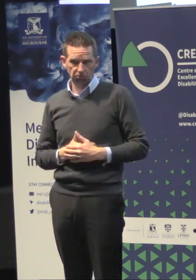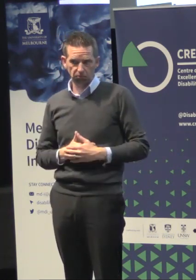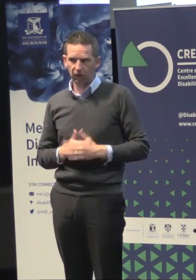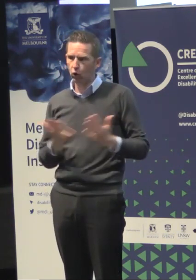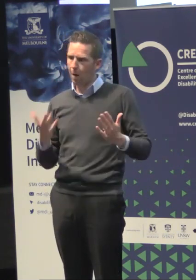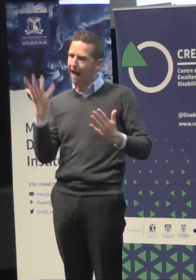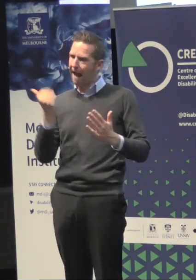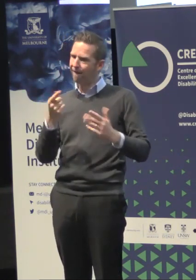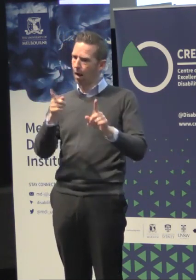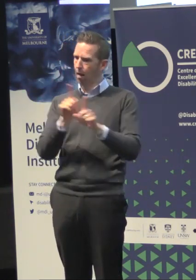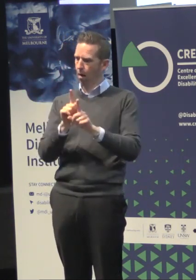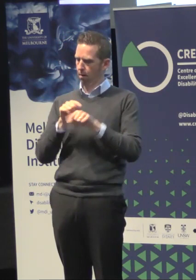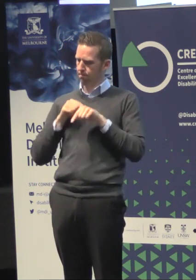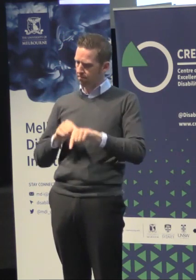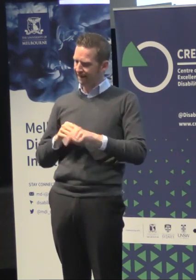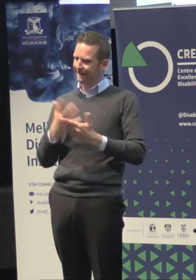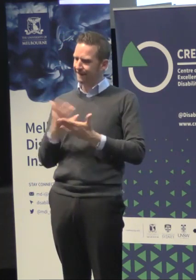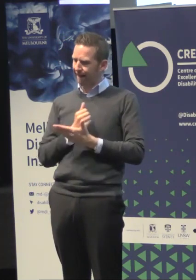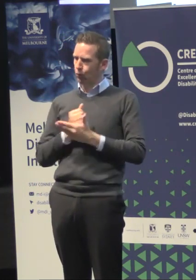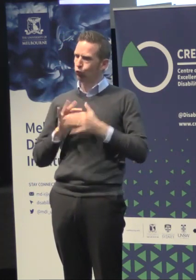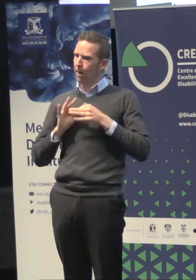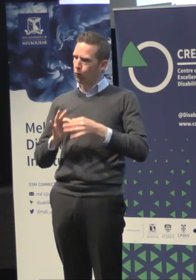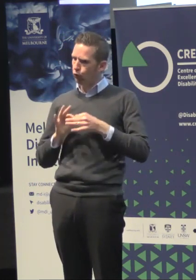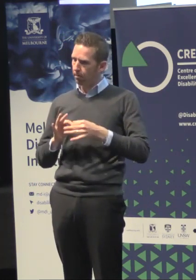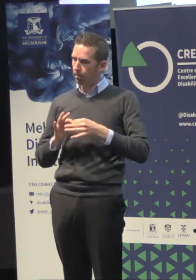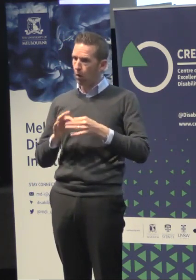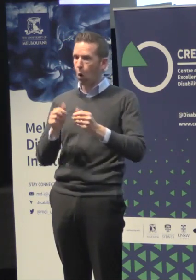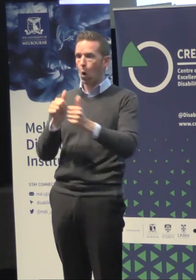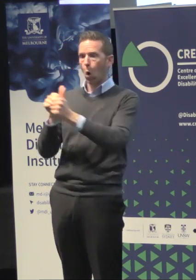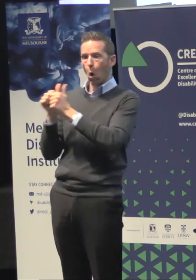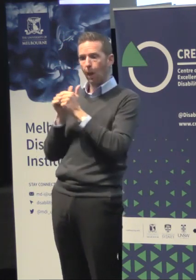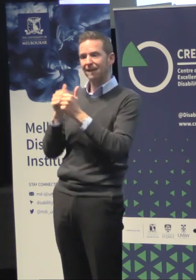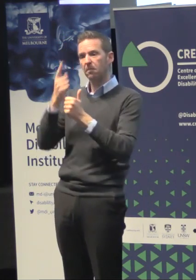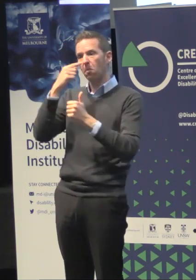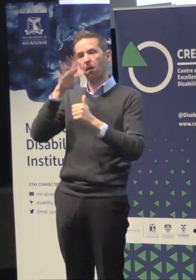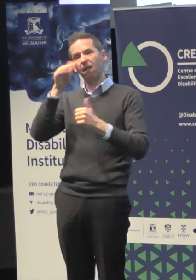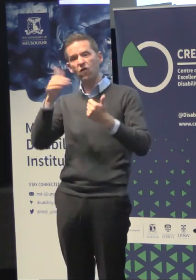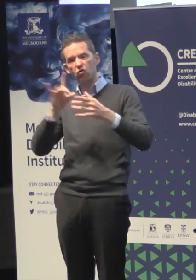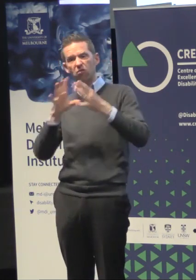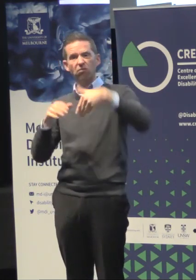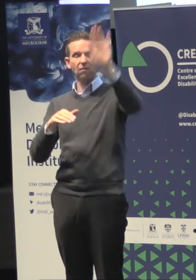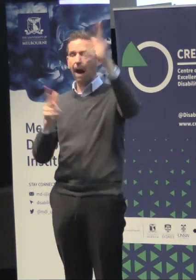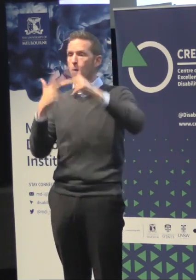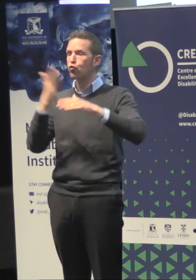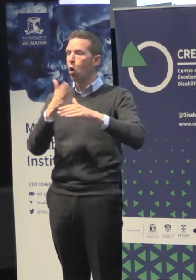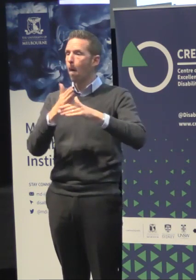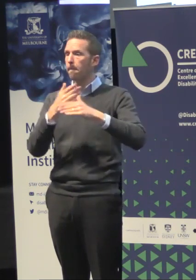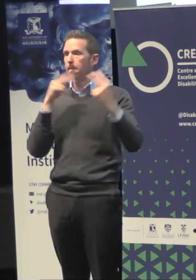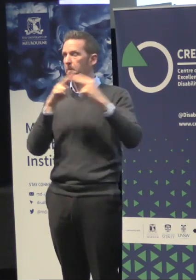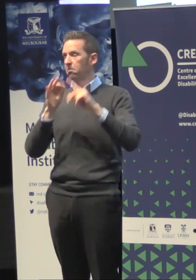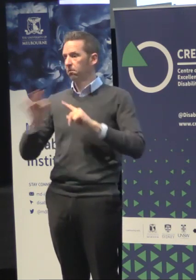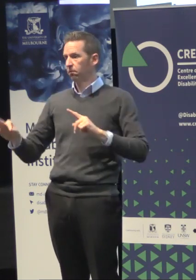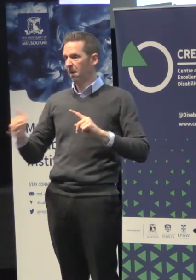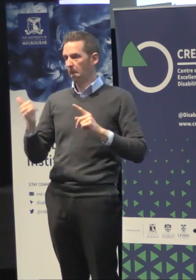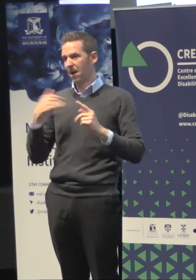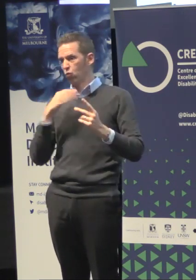it's a bounded, safe relationship. And colleagues, frankly, people go on to other jobs, don't they, eventually? So they are limited, and you might